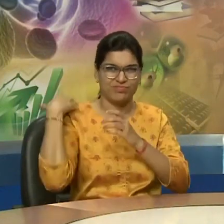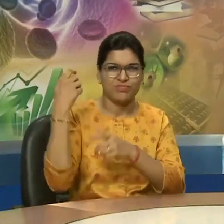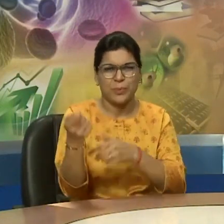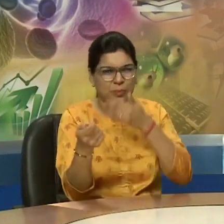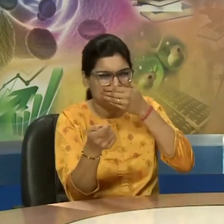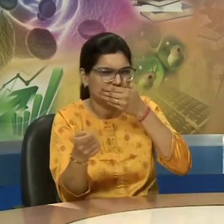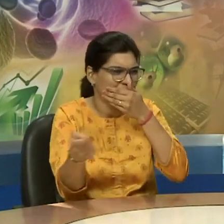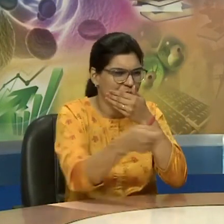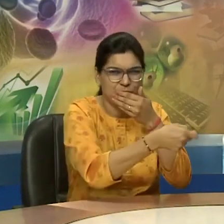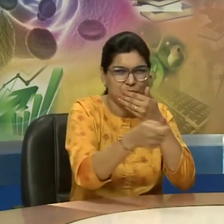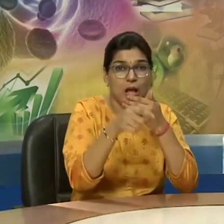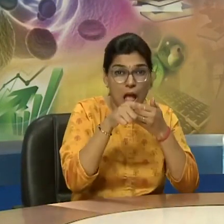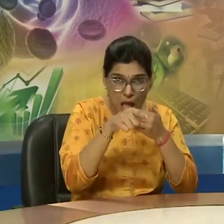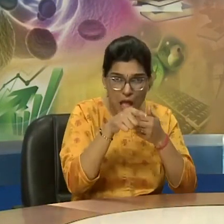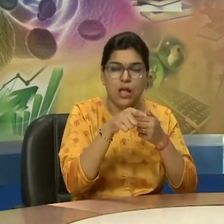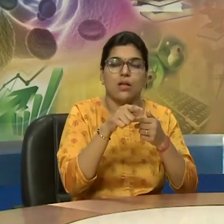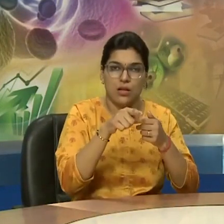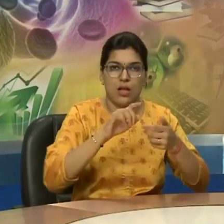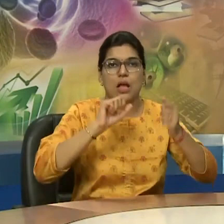virus and bacteria.